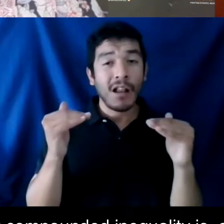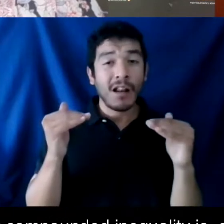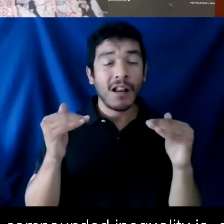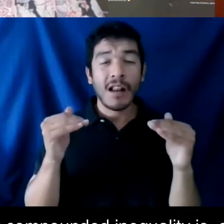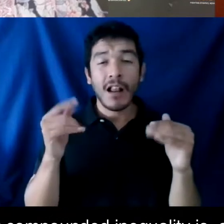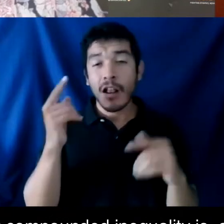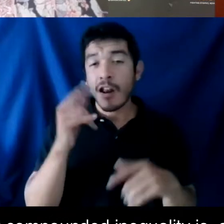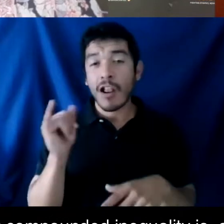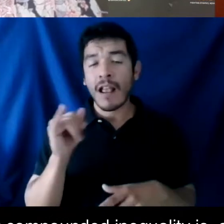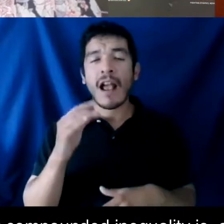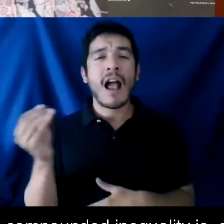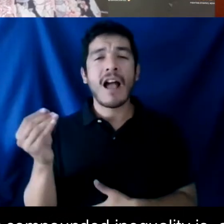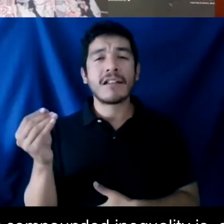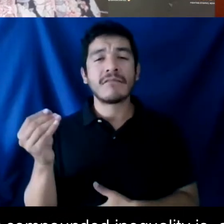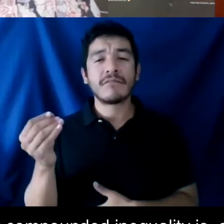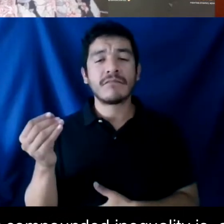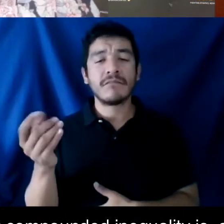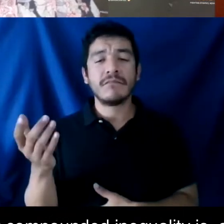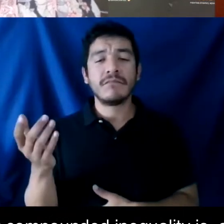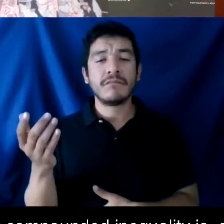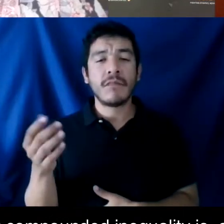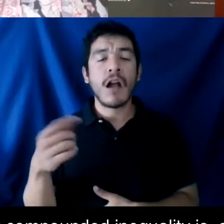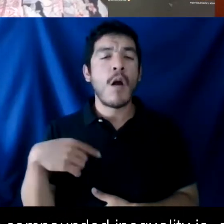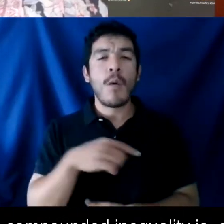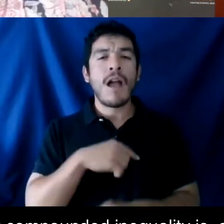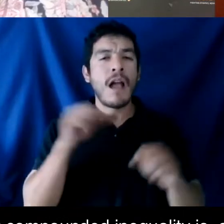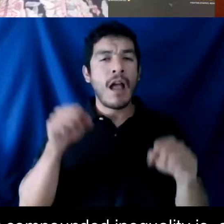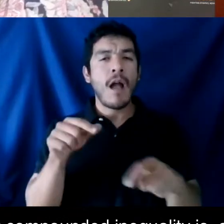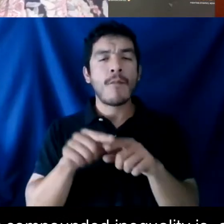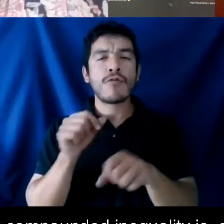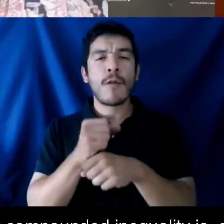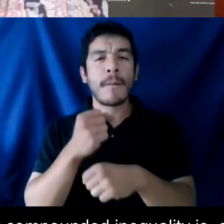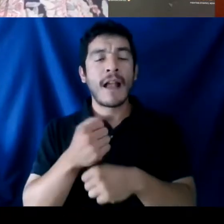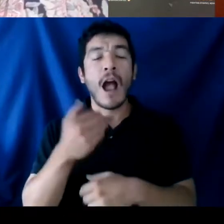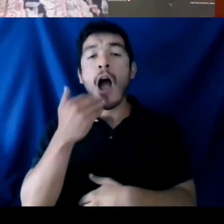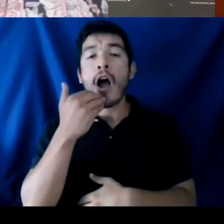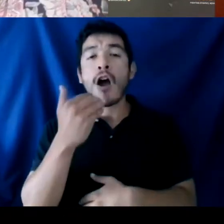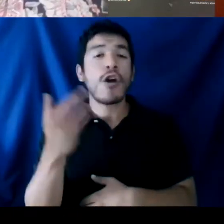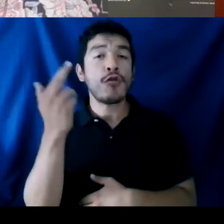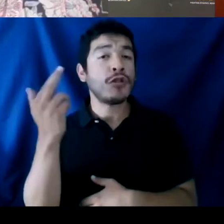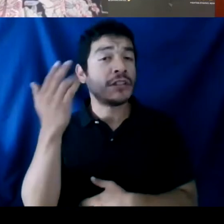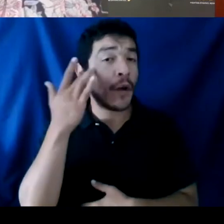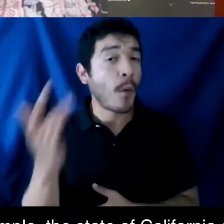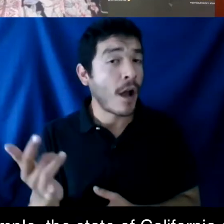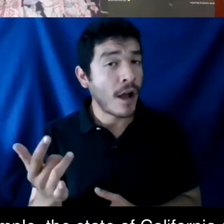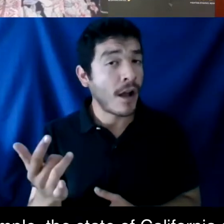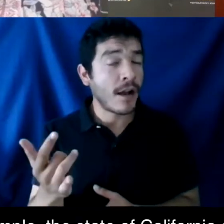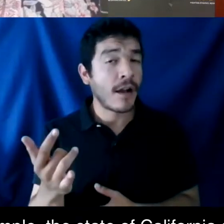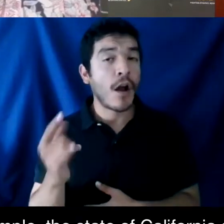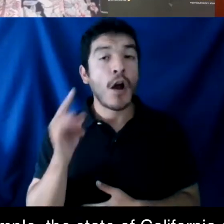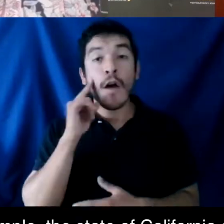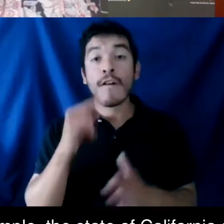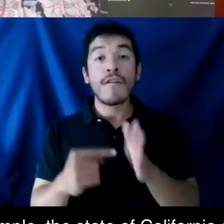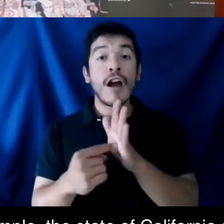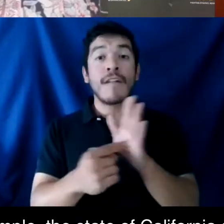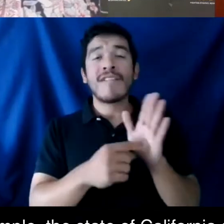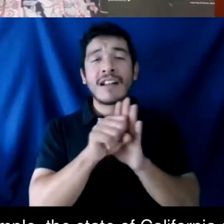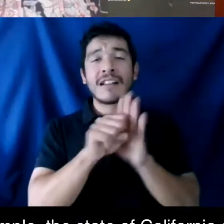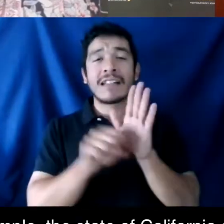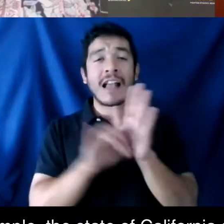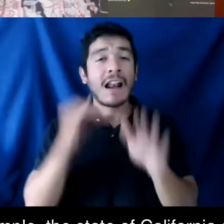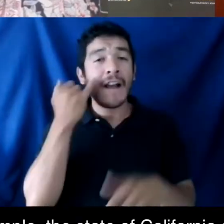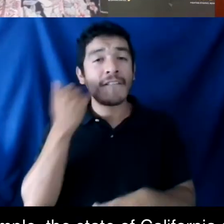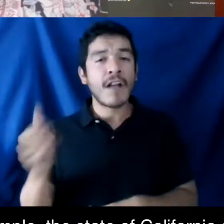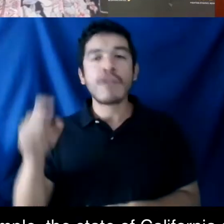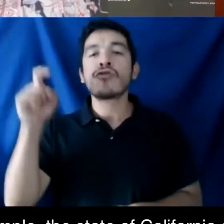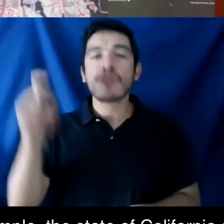is, and then being able to make a compelling case as to why, for example, the state of California